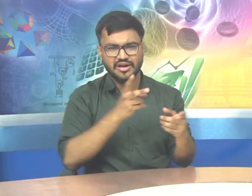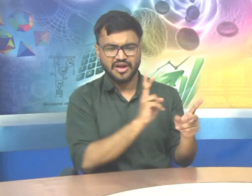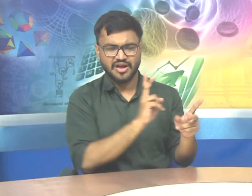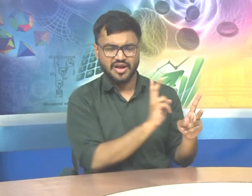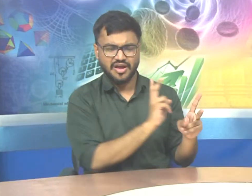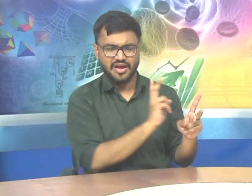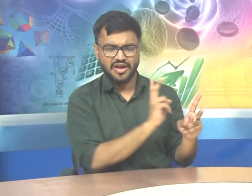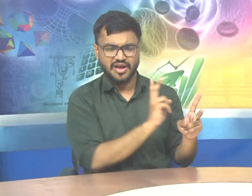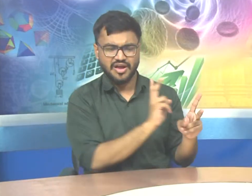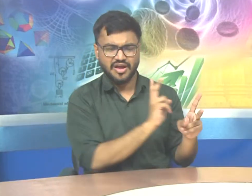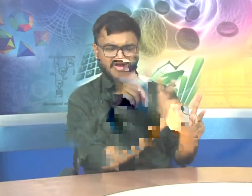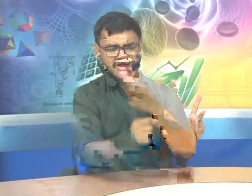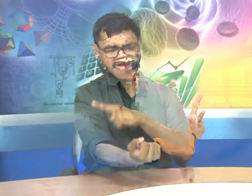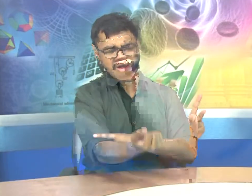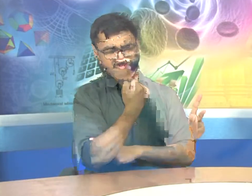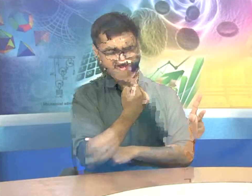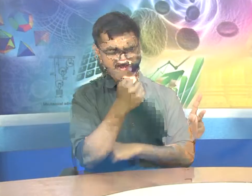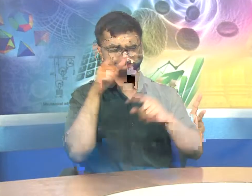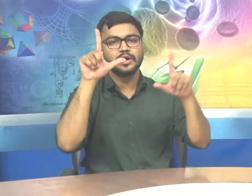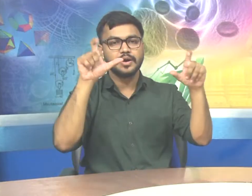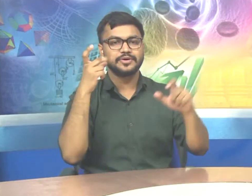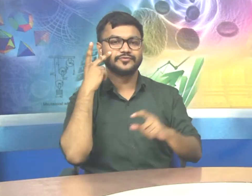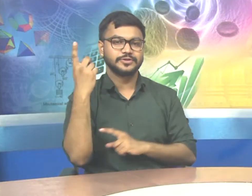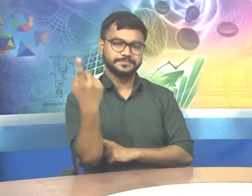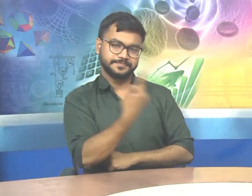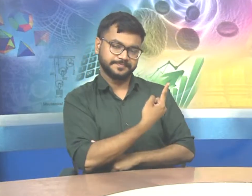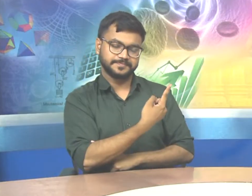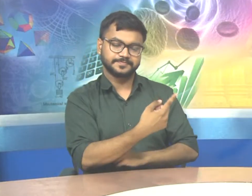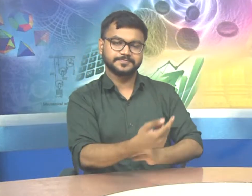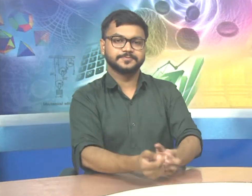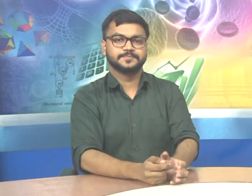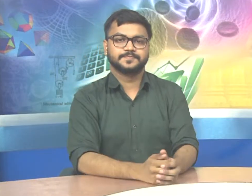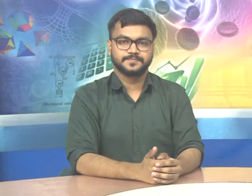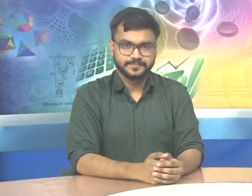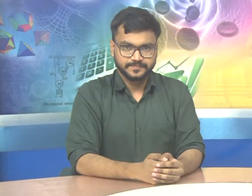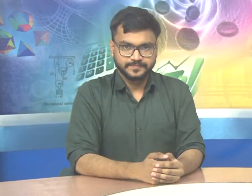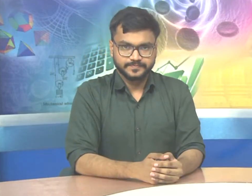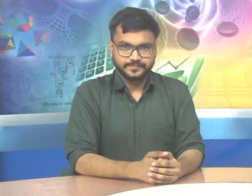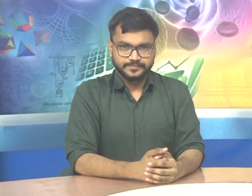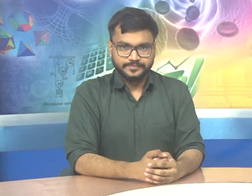microwave oven, hair dryer, electric kettle, etc.